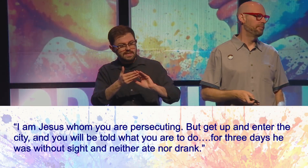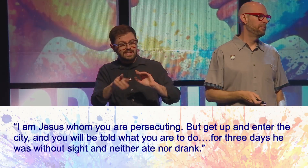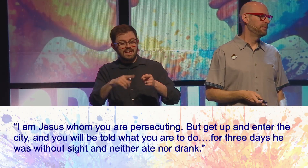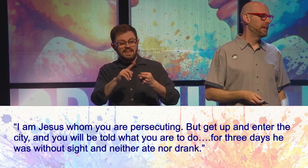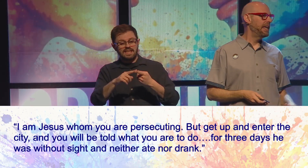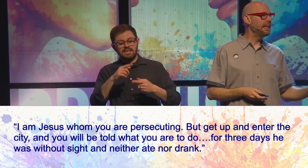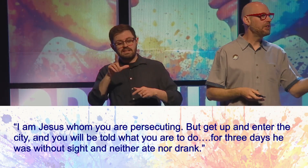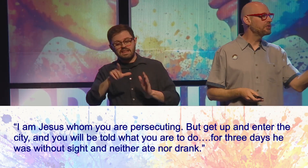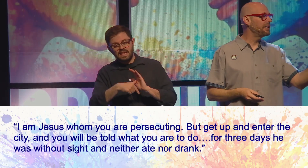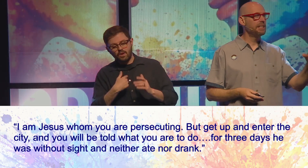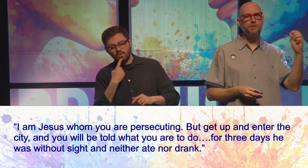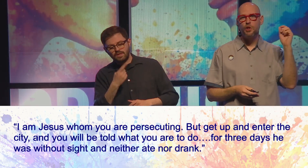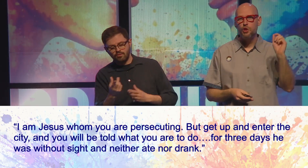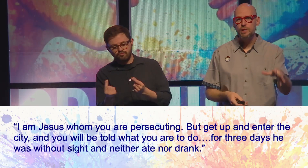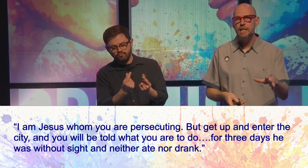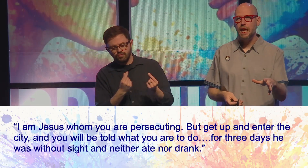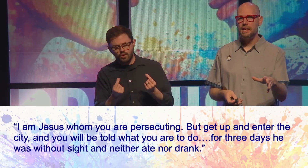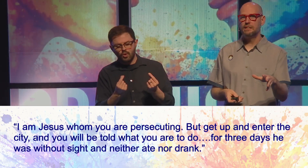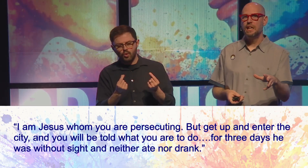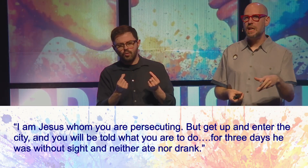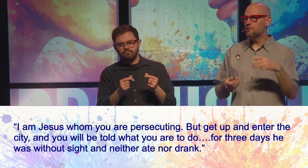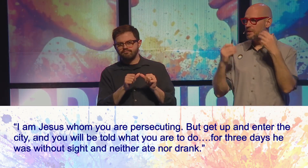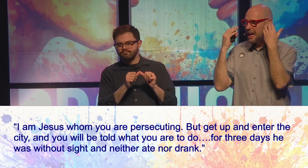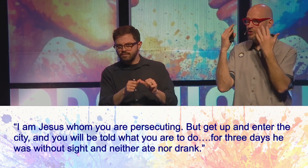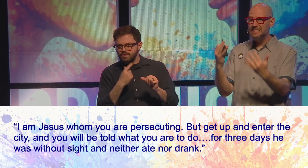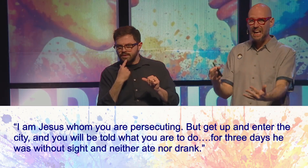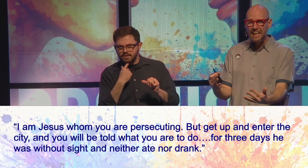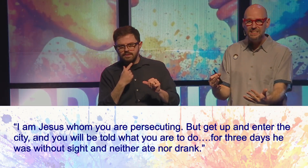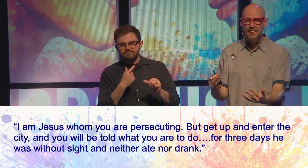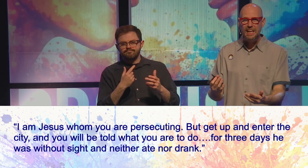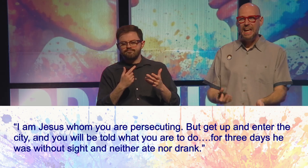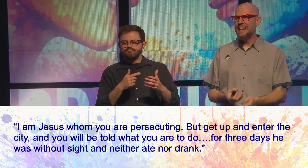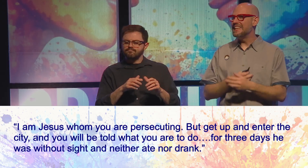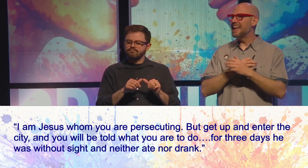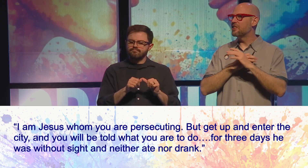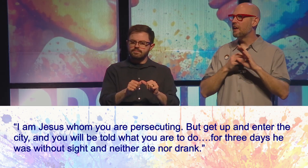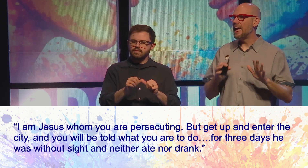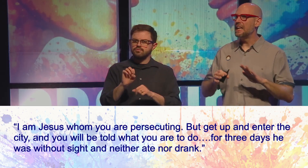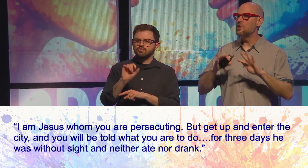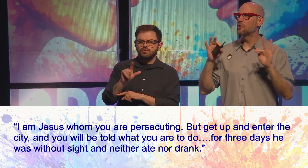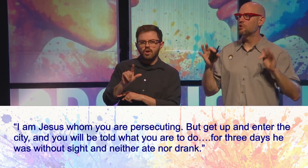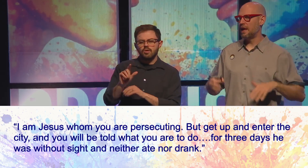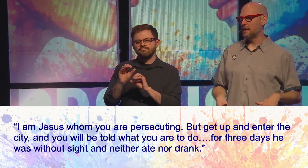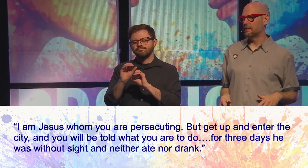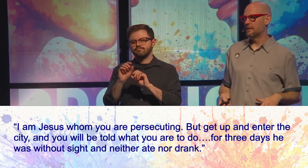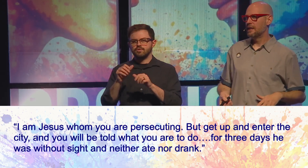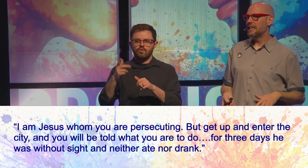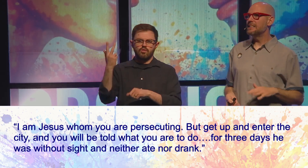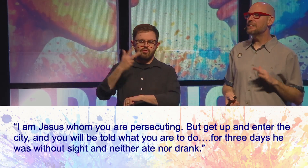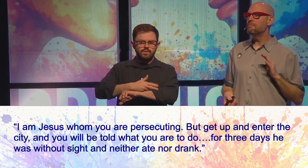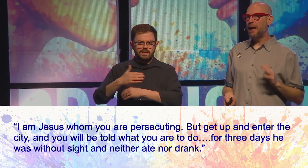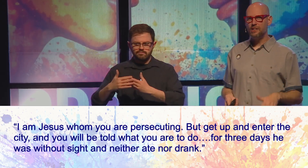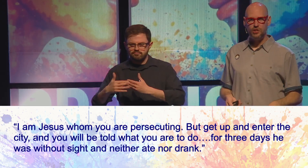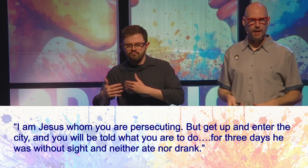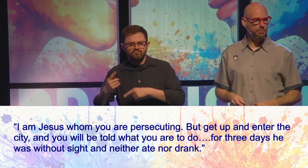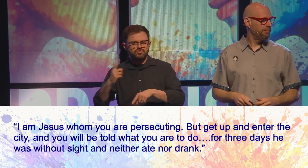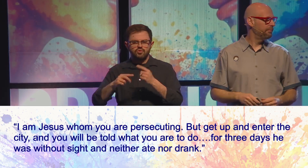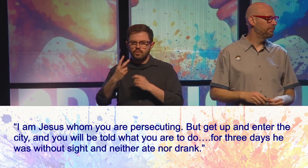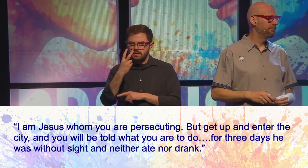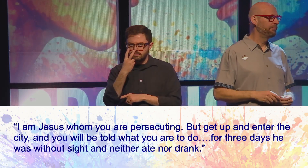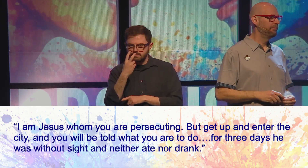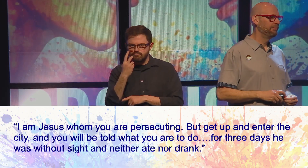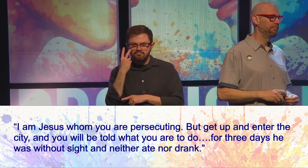do. And then it goes on, it says, for 3 days he was without sight, and he neither ate nor drank. He's in bad